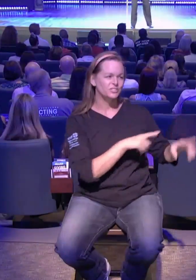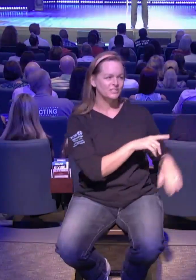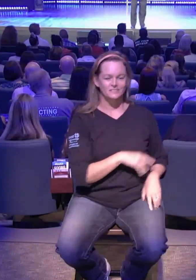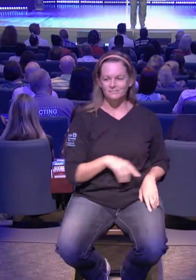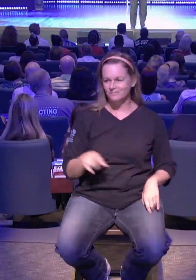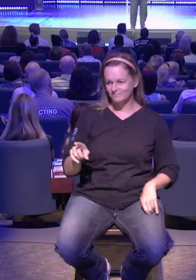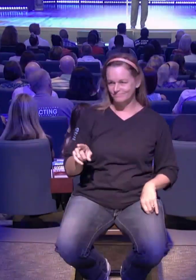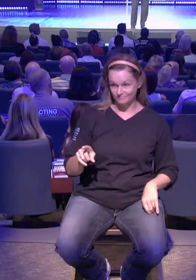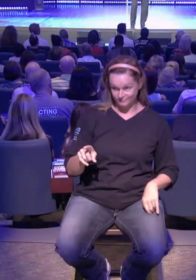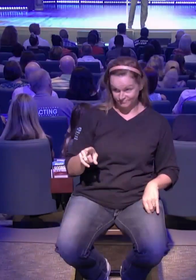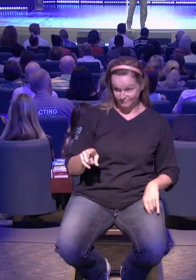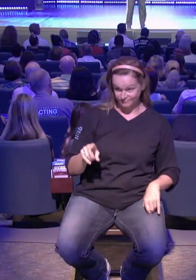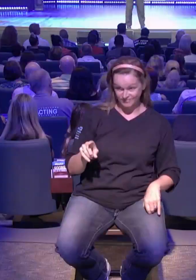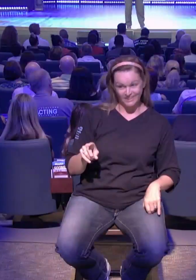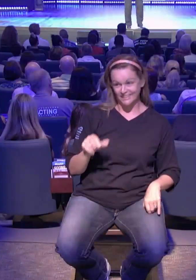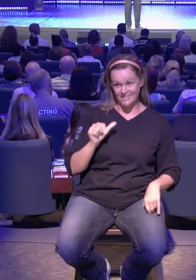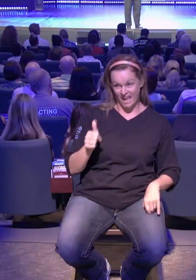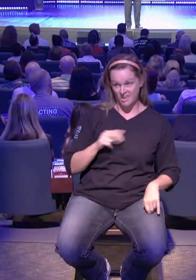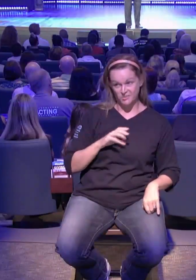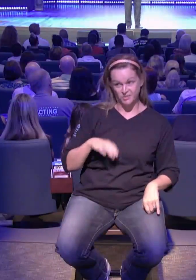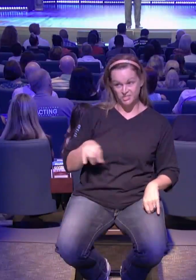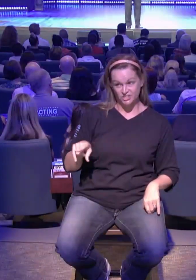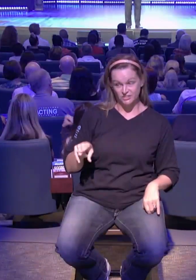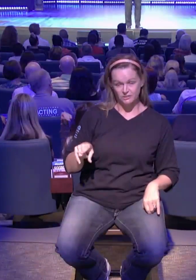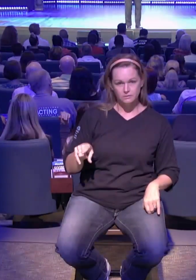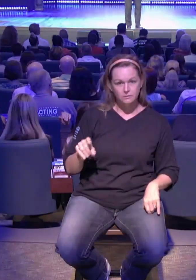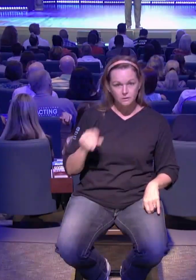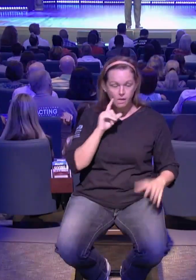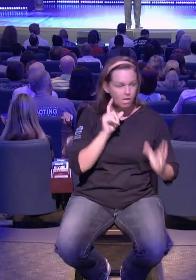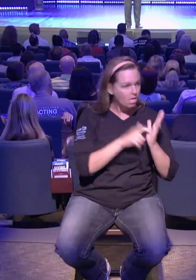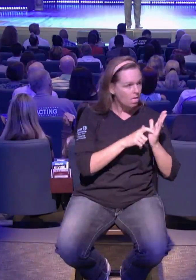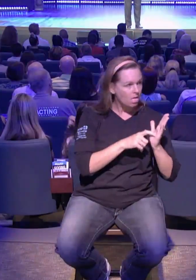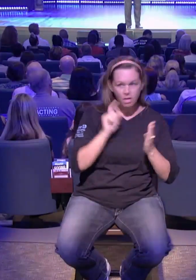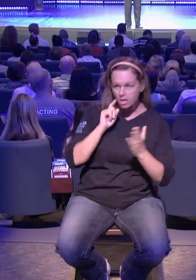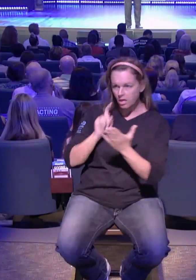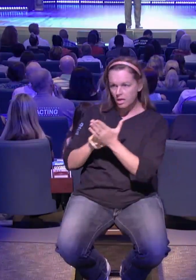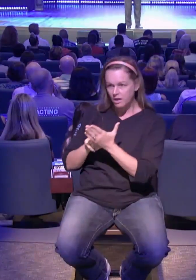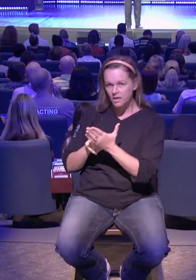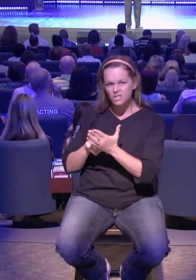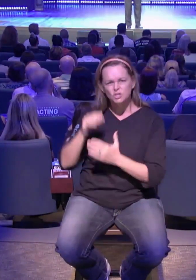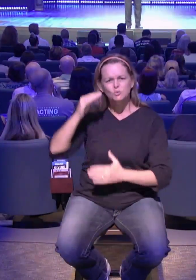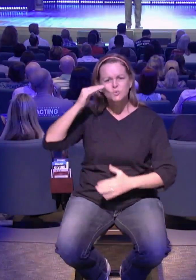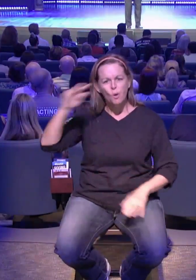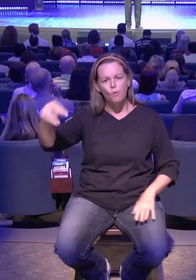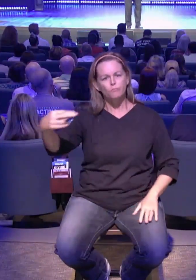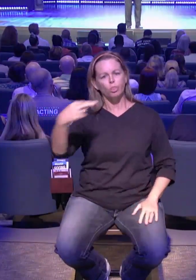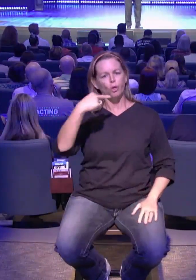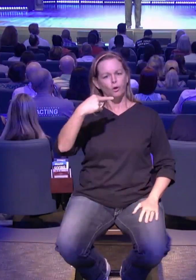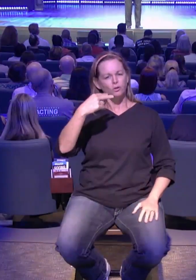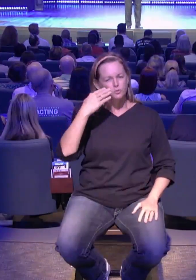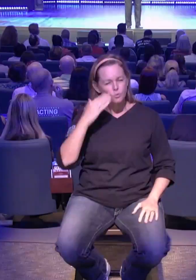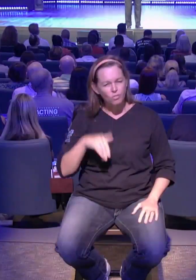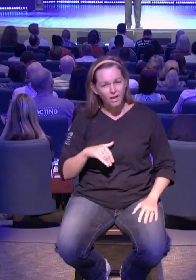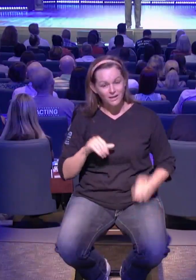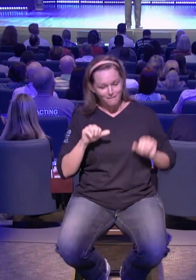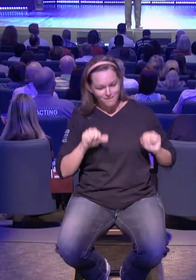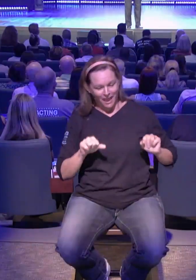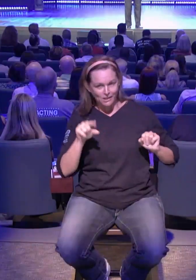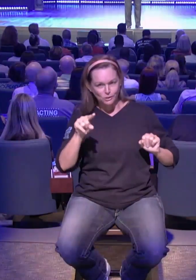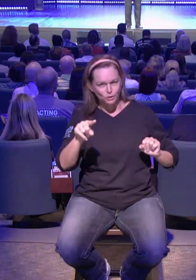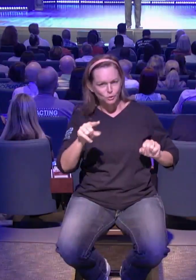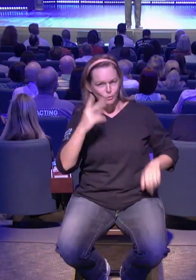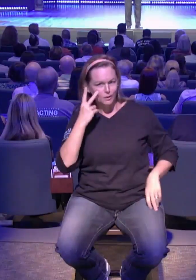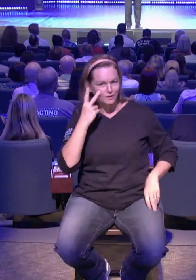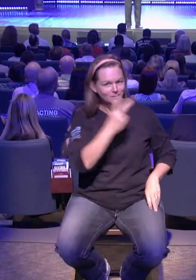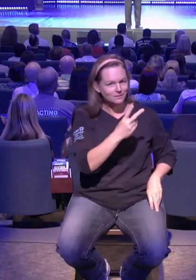this because I was reading this word at home, and I got all excited about this message that God was beginning to birth on my heart. And she